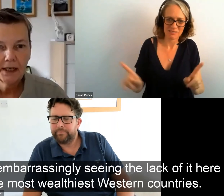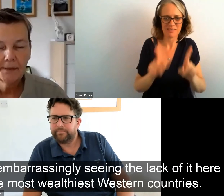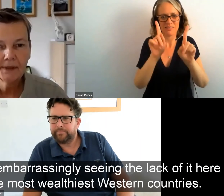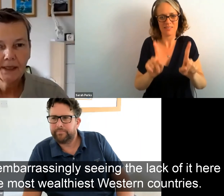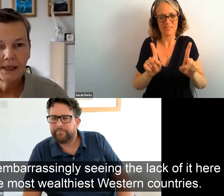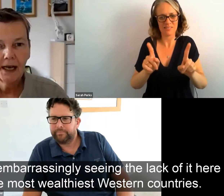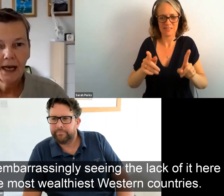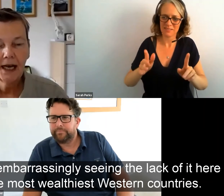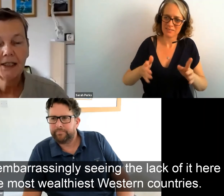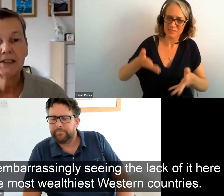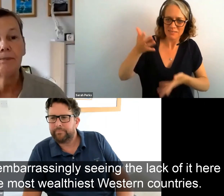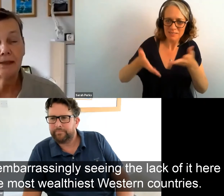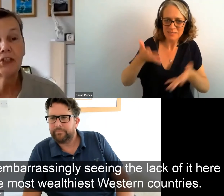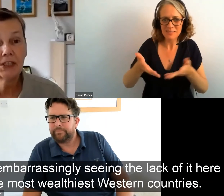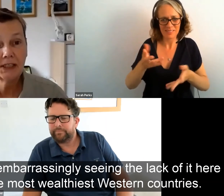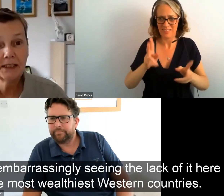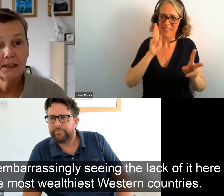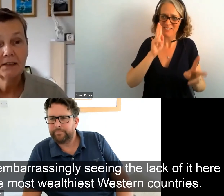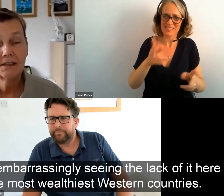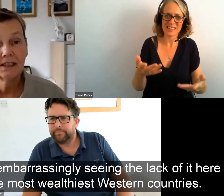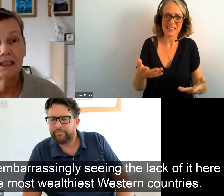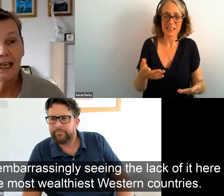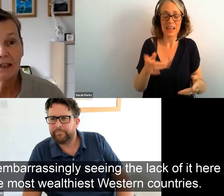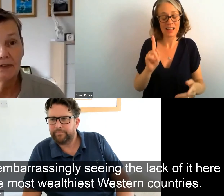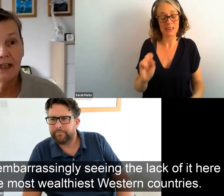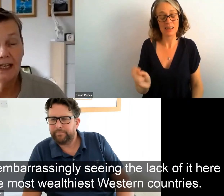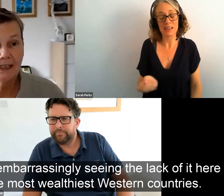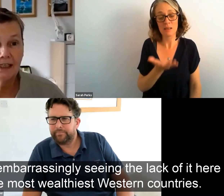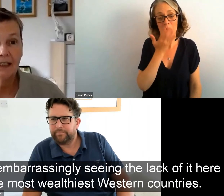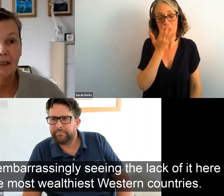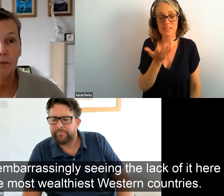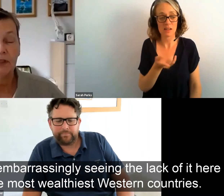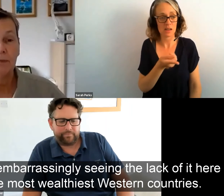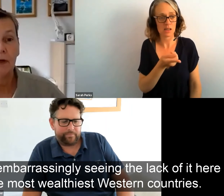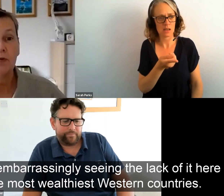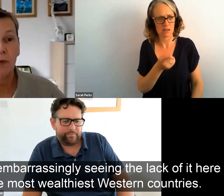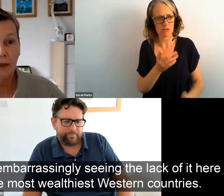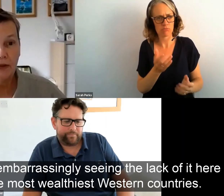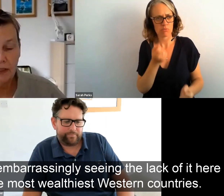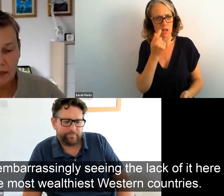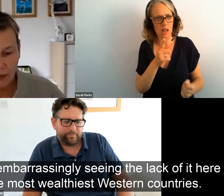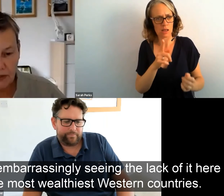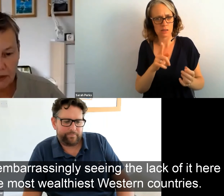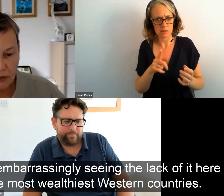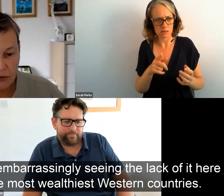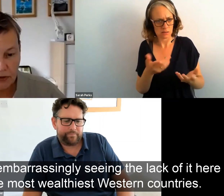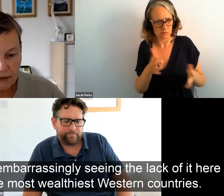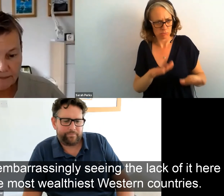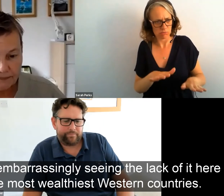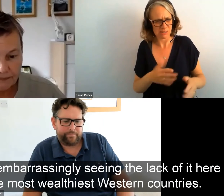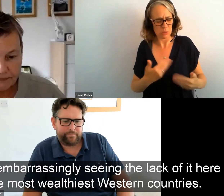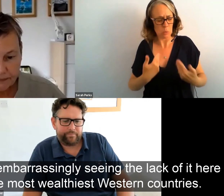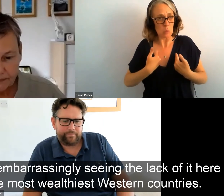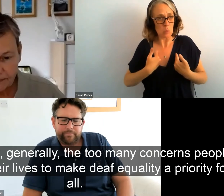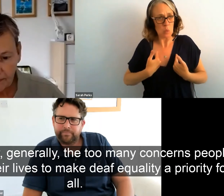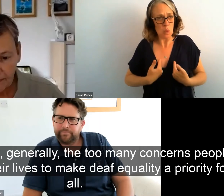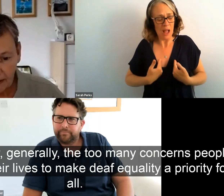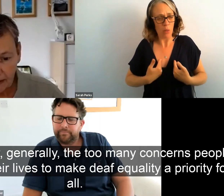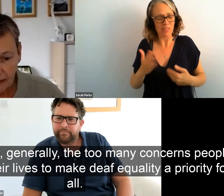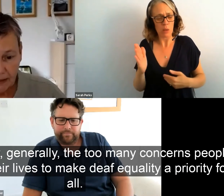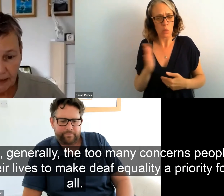platforms, and embarrassingly, seen the lack of it here in one of the most wealthiest Western countries.